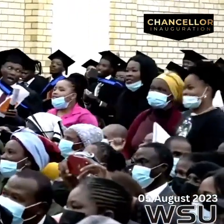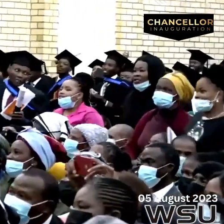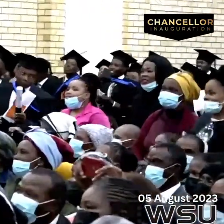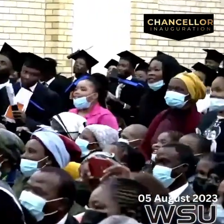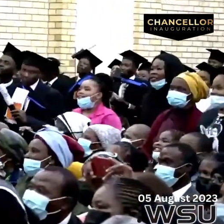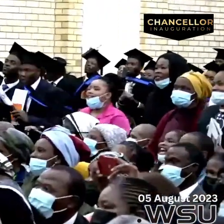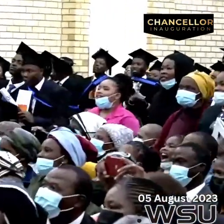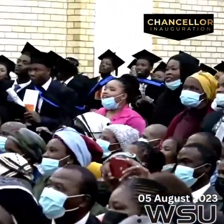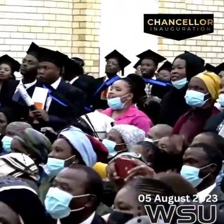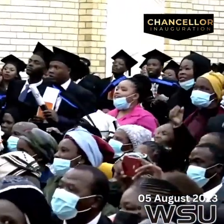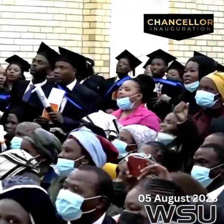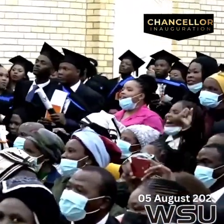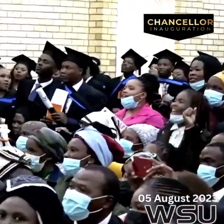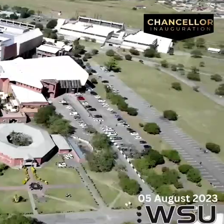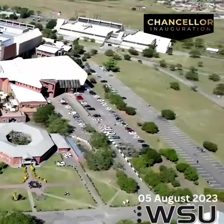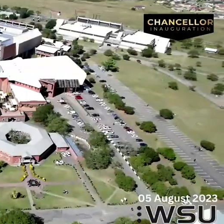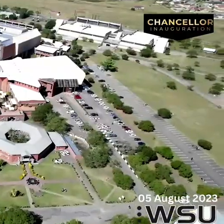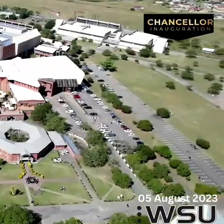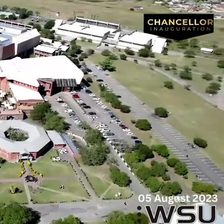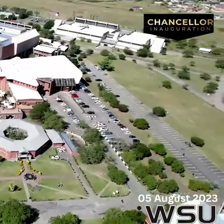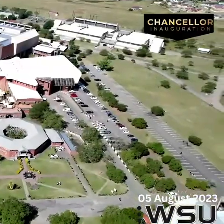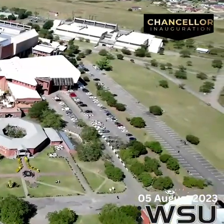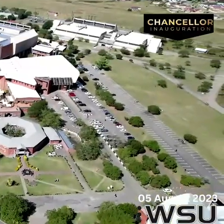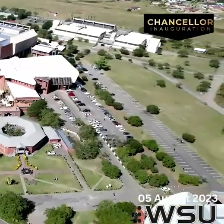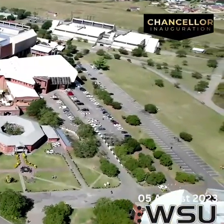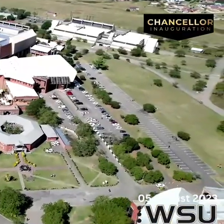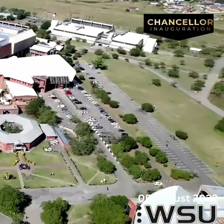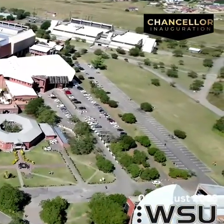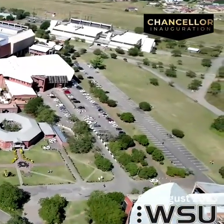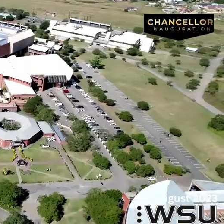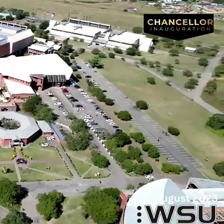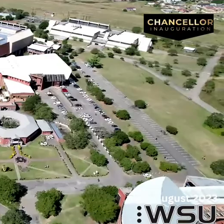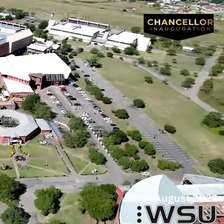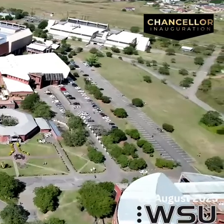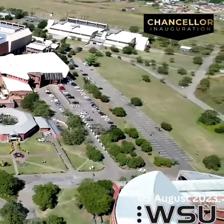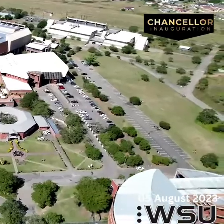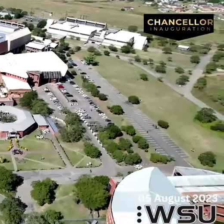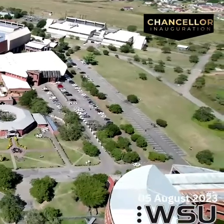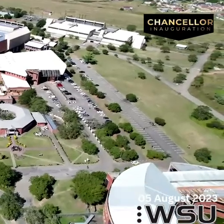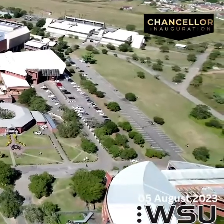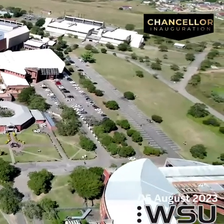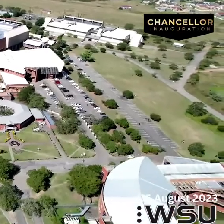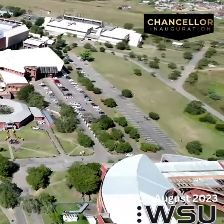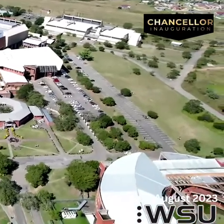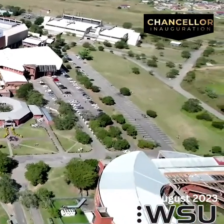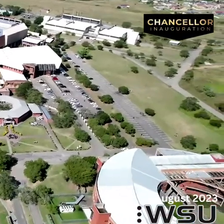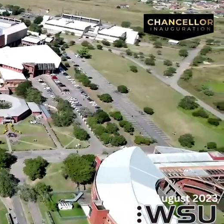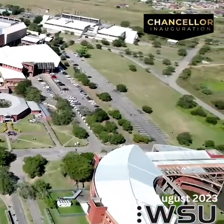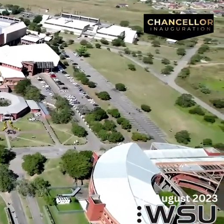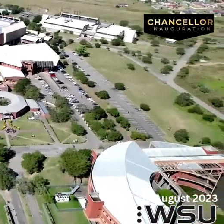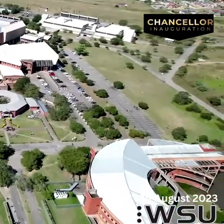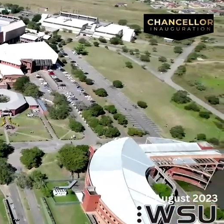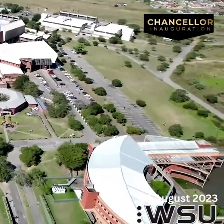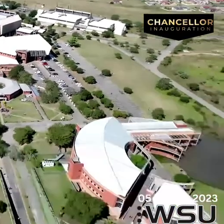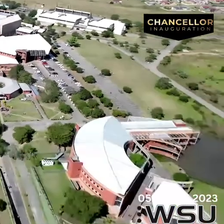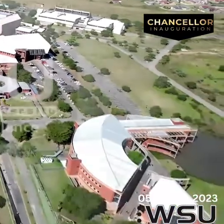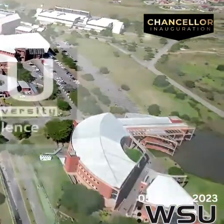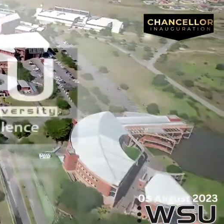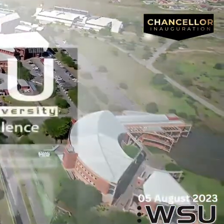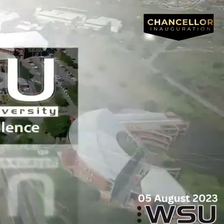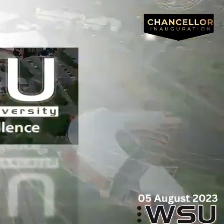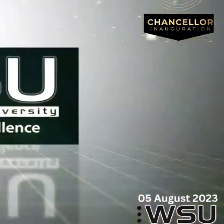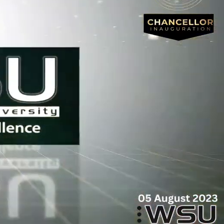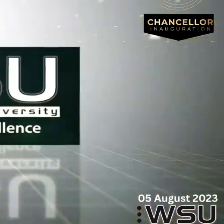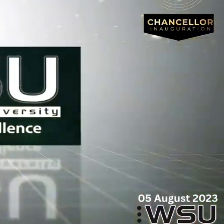led by Advocate Thembeka Ngqayithobe, their collective wisdom and passion will take the university to greater success.